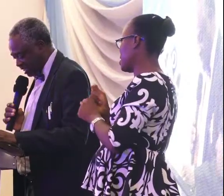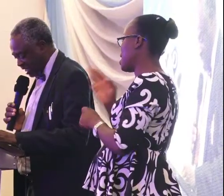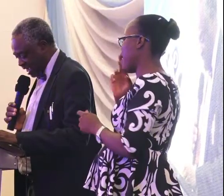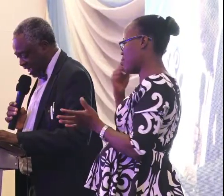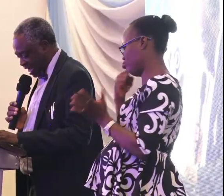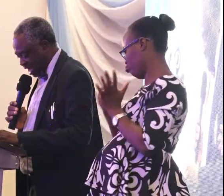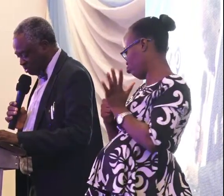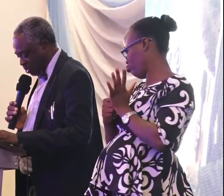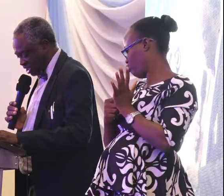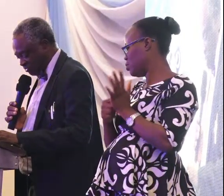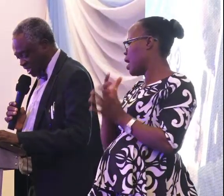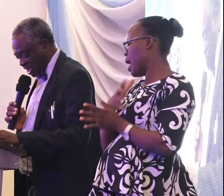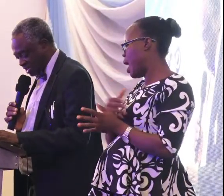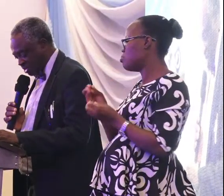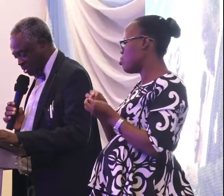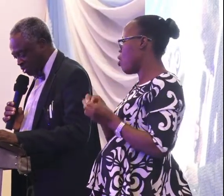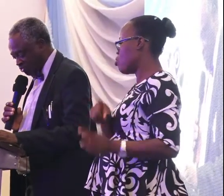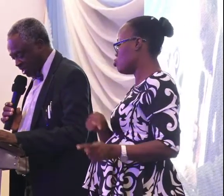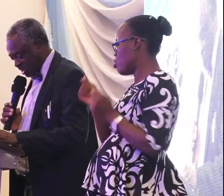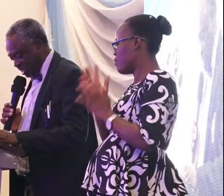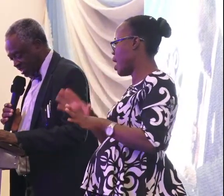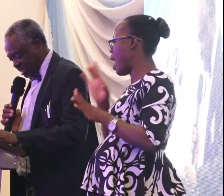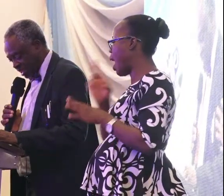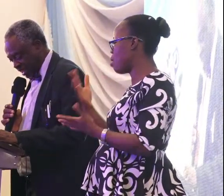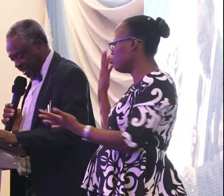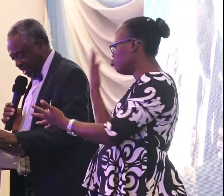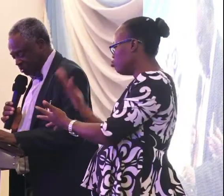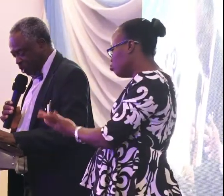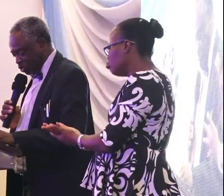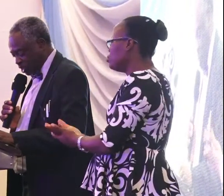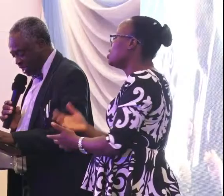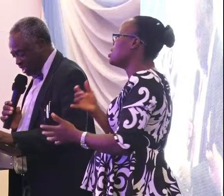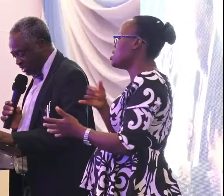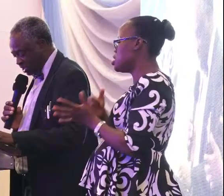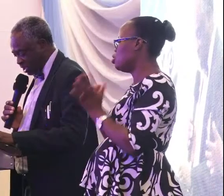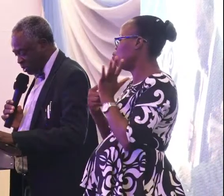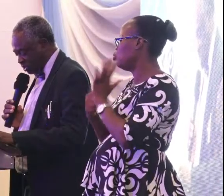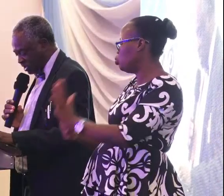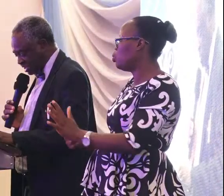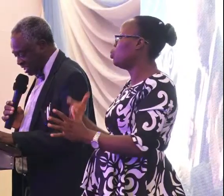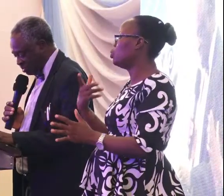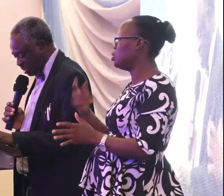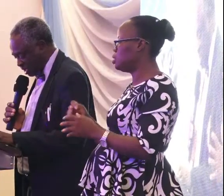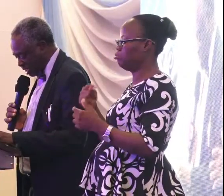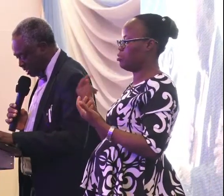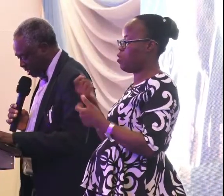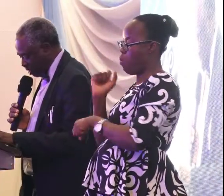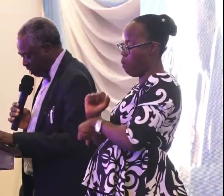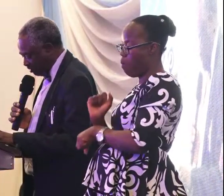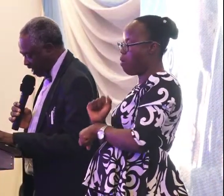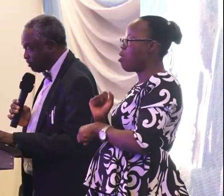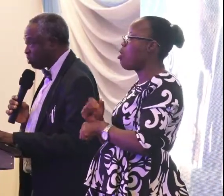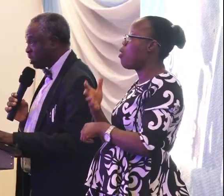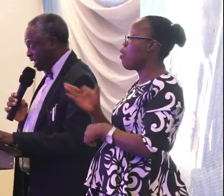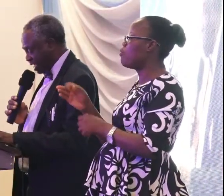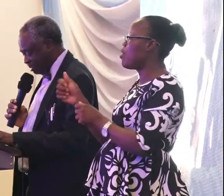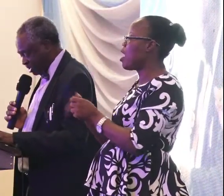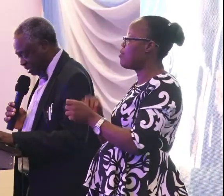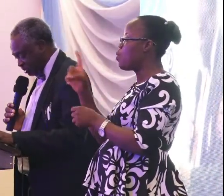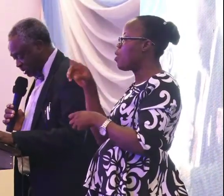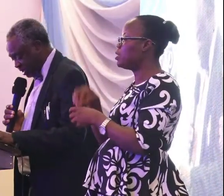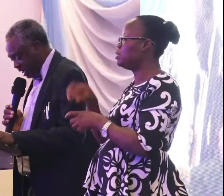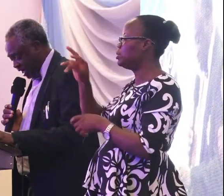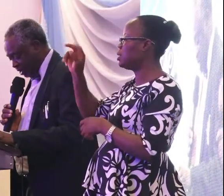detected and more traffickers are being convicted, it portrays the concerted work of everyone at